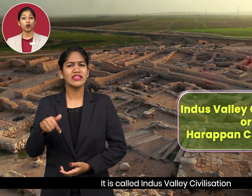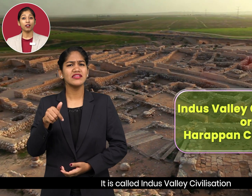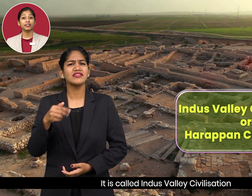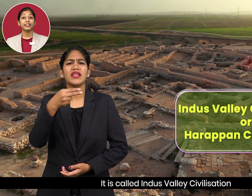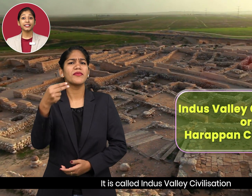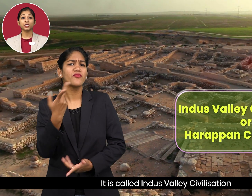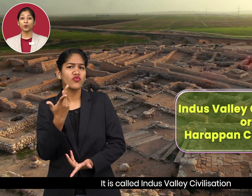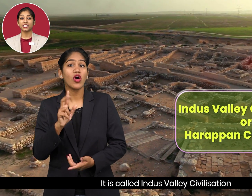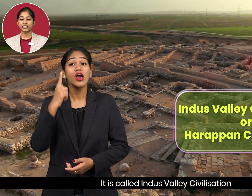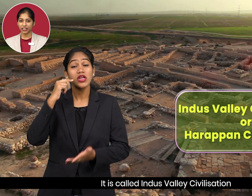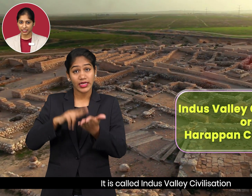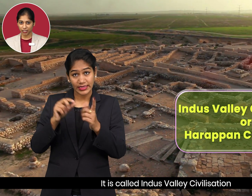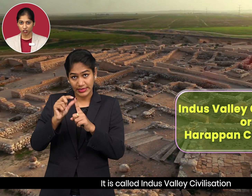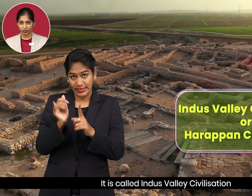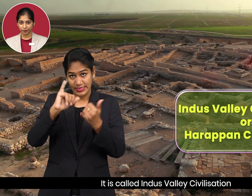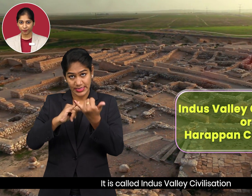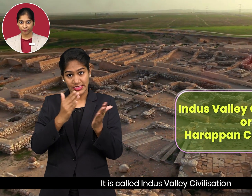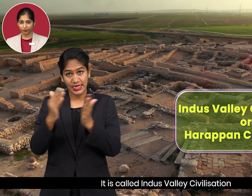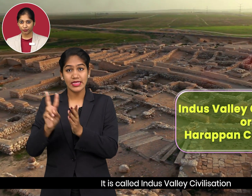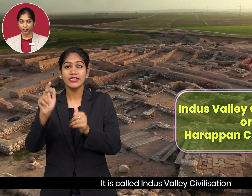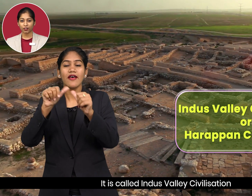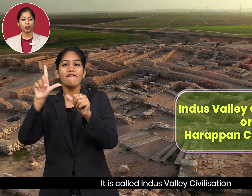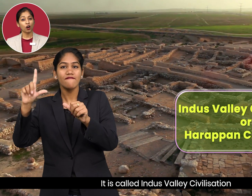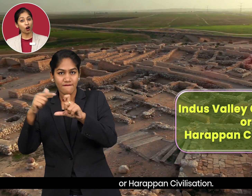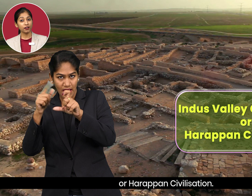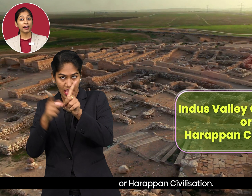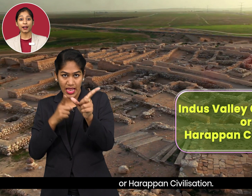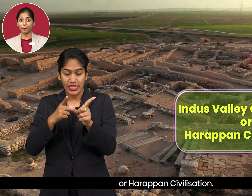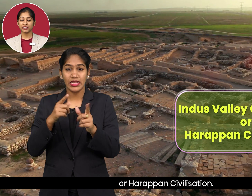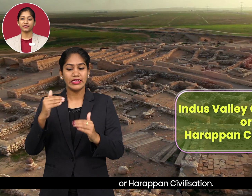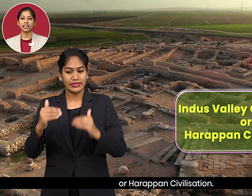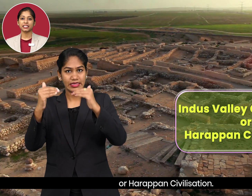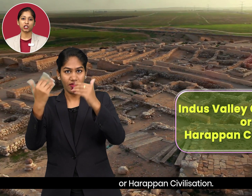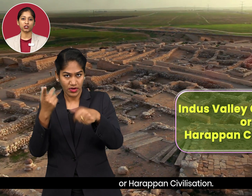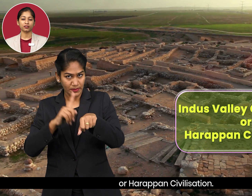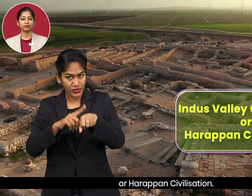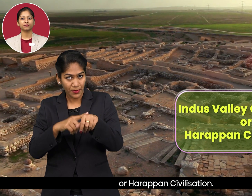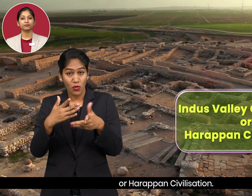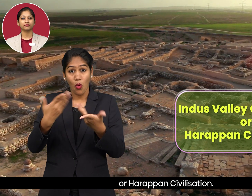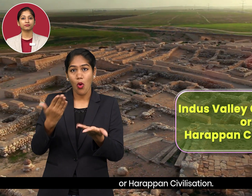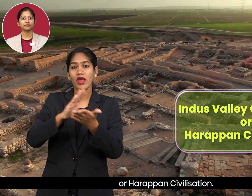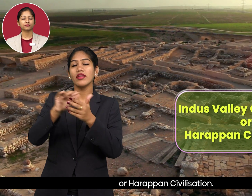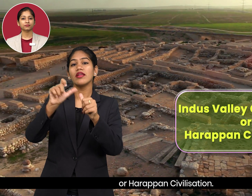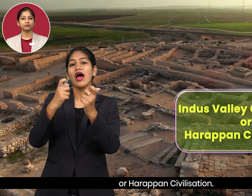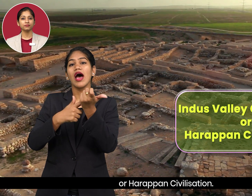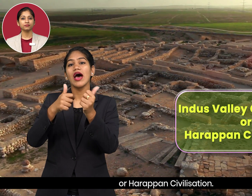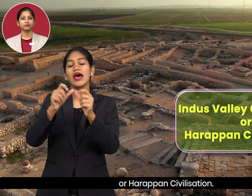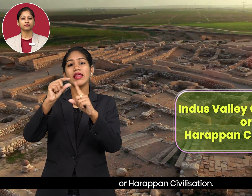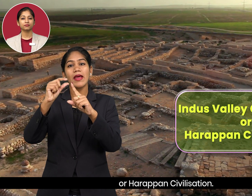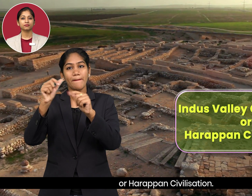It is called Indus Valley Civilization or Harappan Civilization.